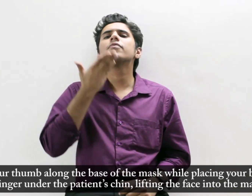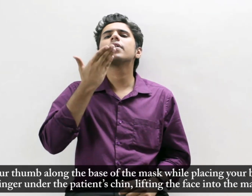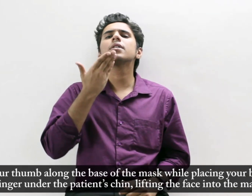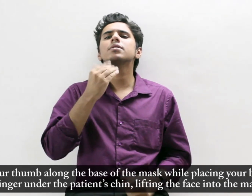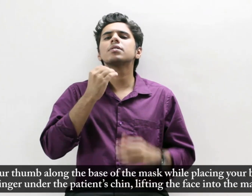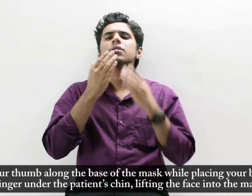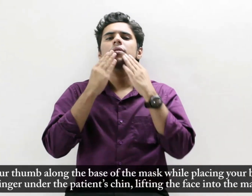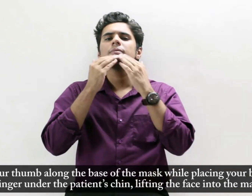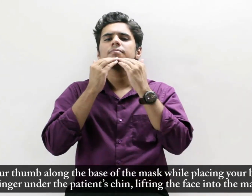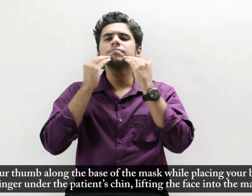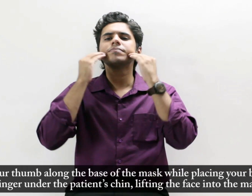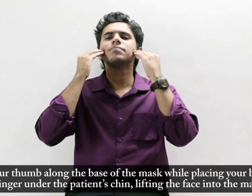into the mask.